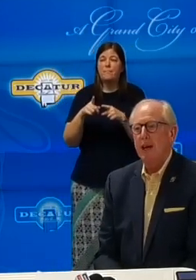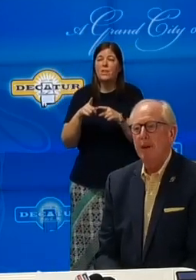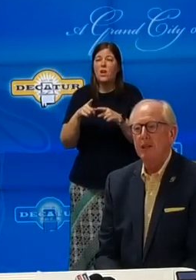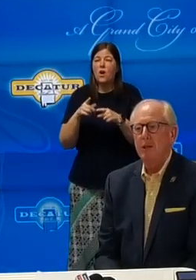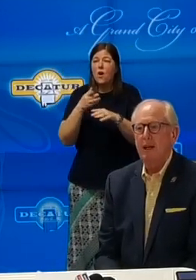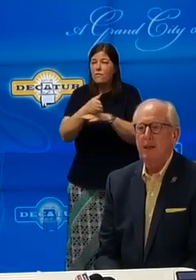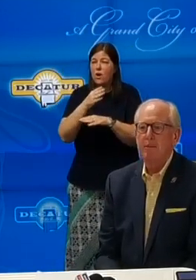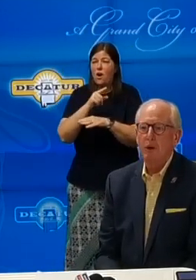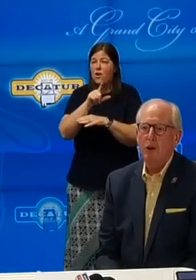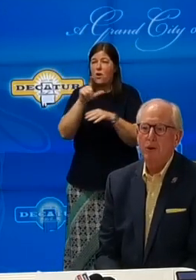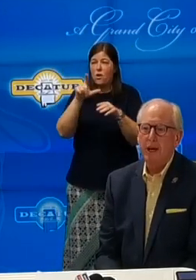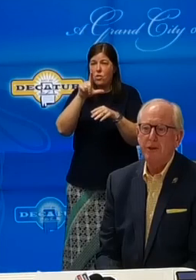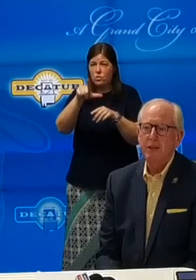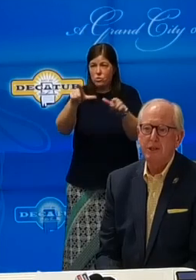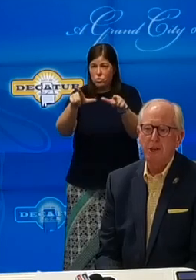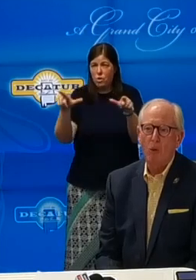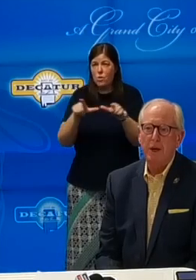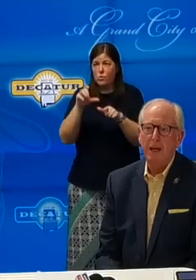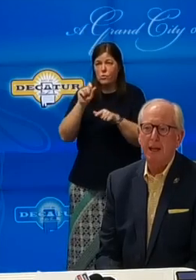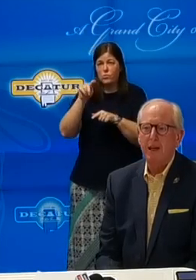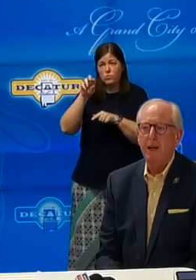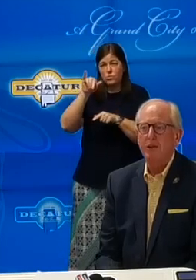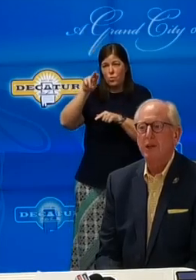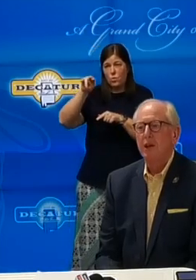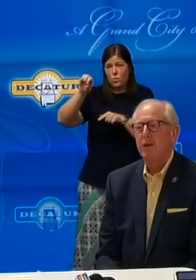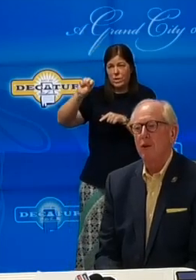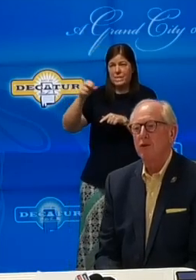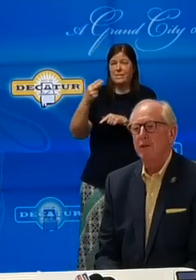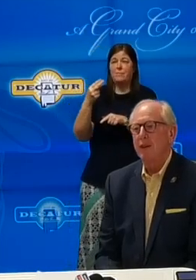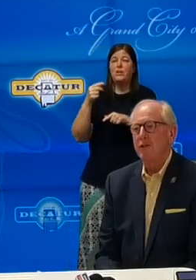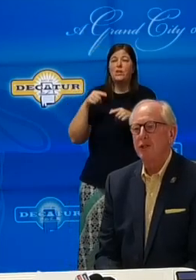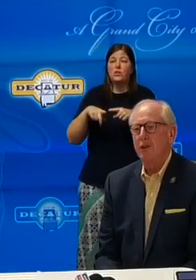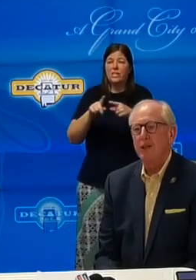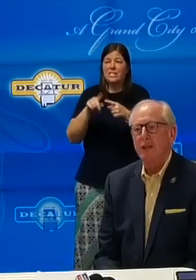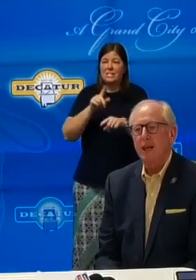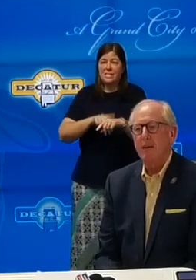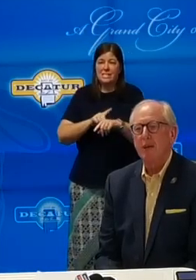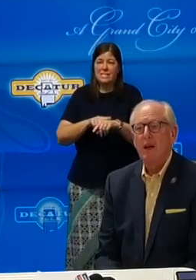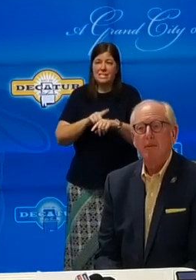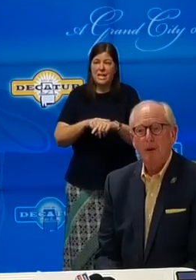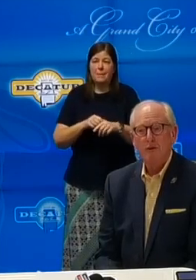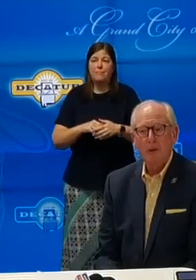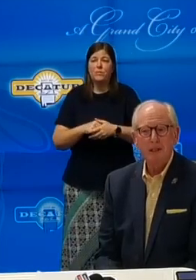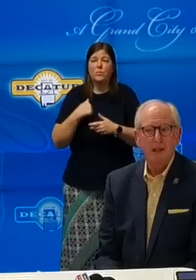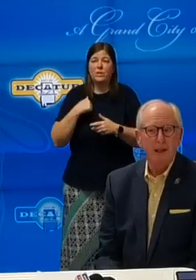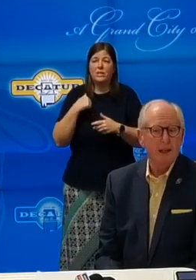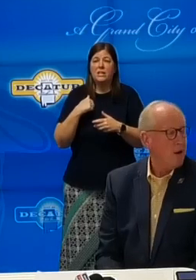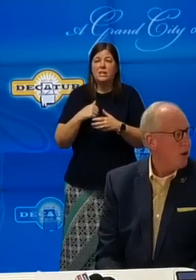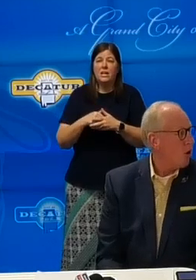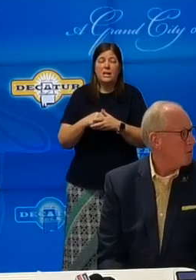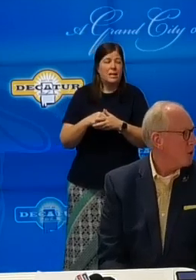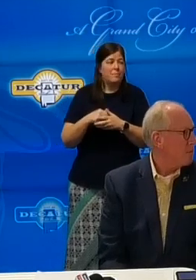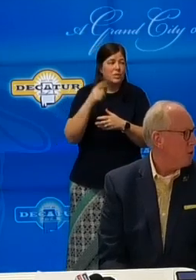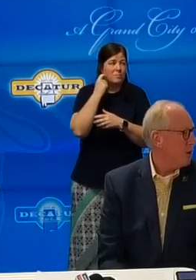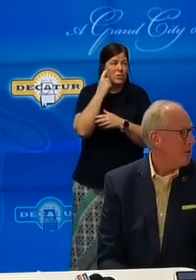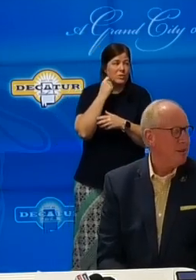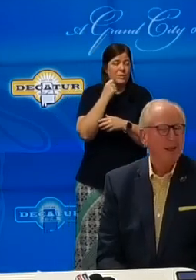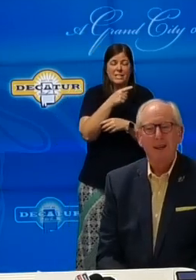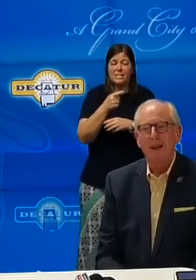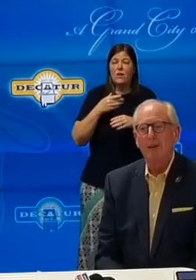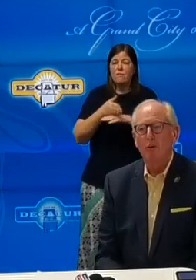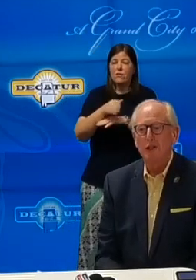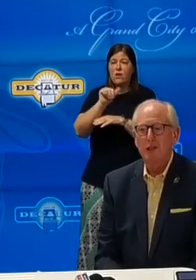with campaigns like MoCo Cares, that's Morgan County Cares, virtual event series, and most recently, Armchair